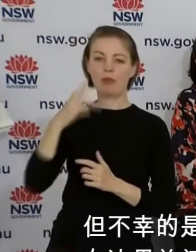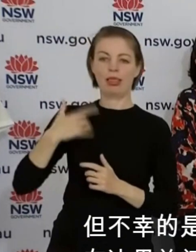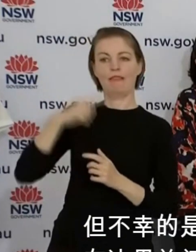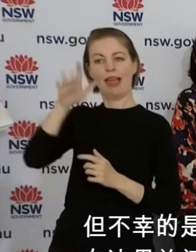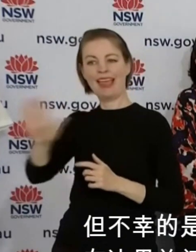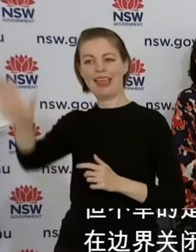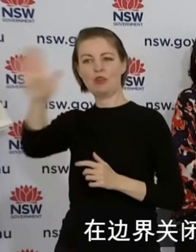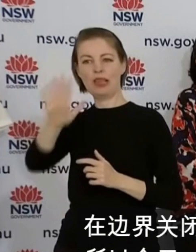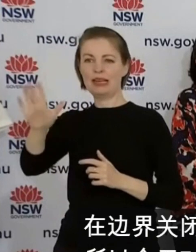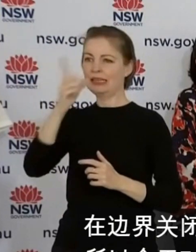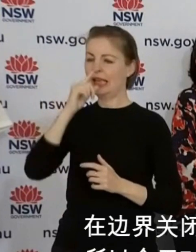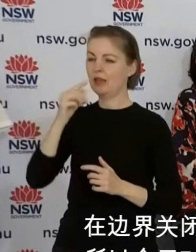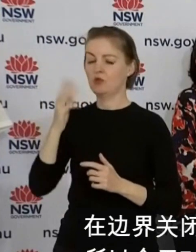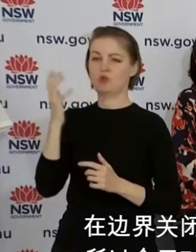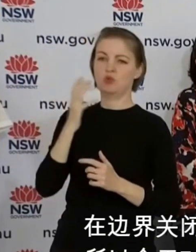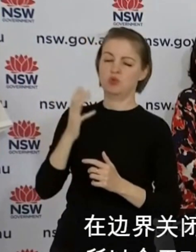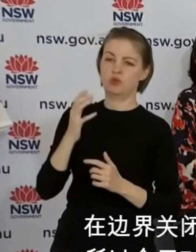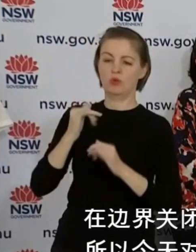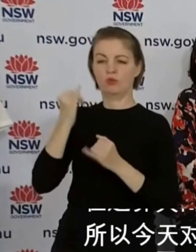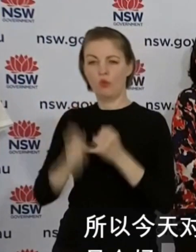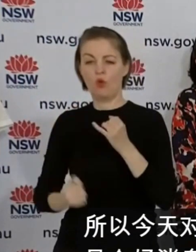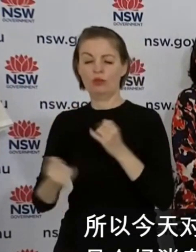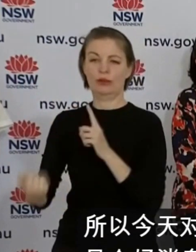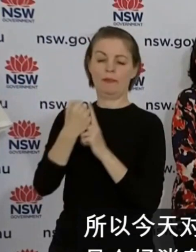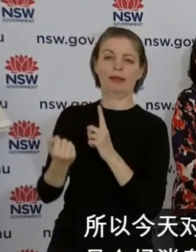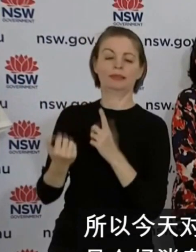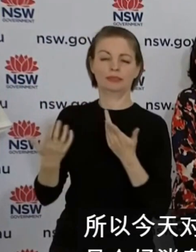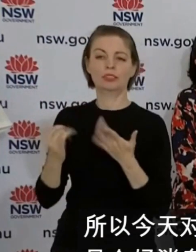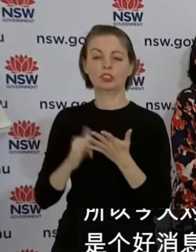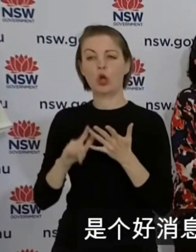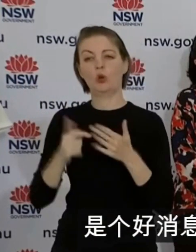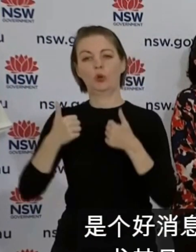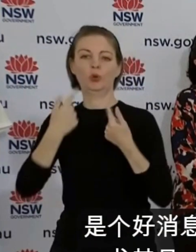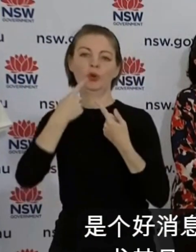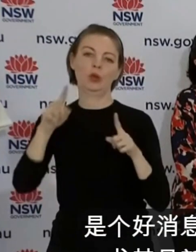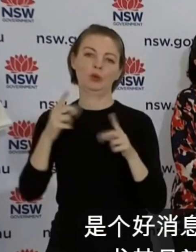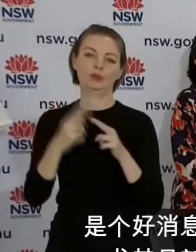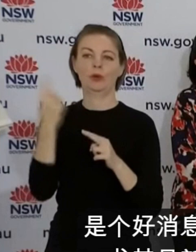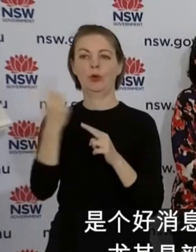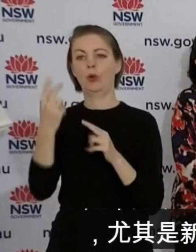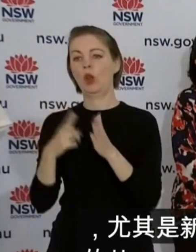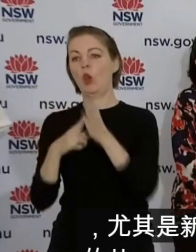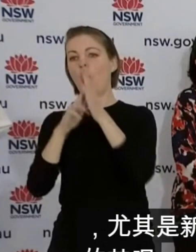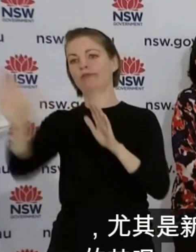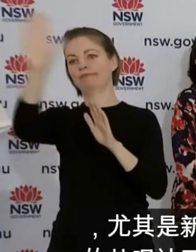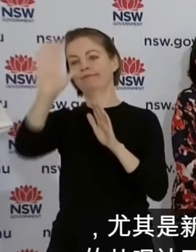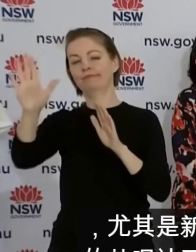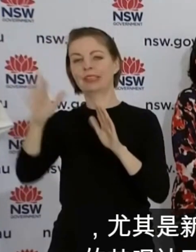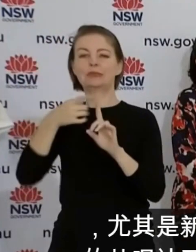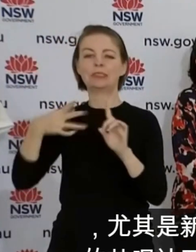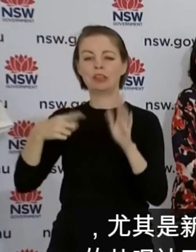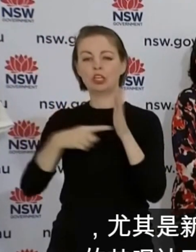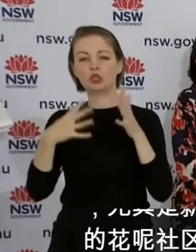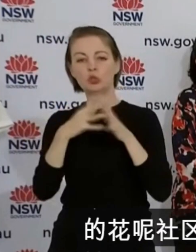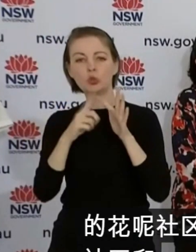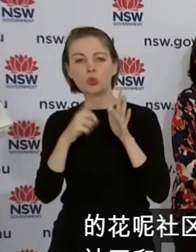at times when borders are closed. So today, good news for the people of north of this state, and especially for New South Wales, for the Tweed community, the